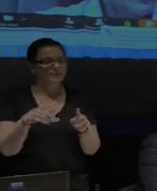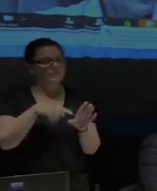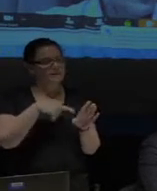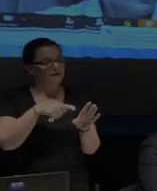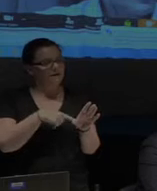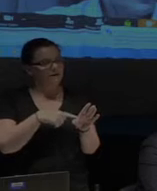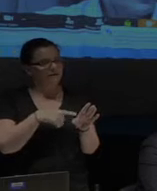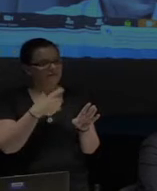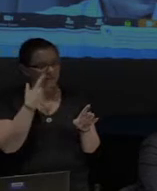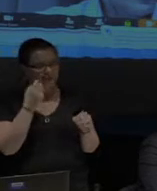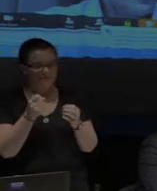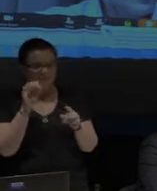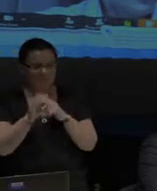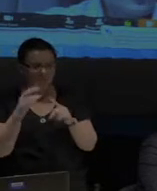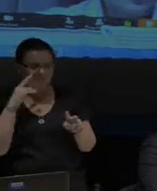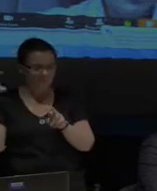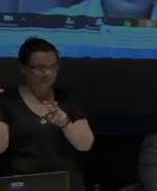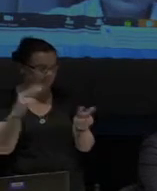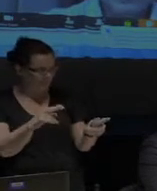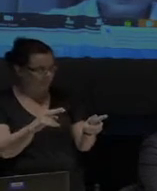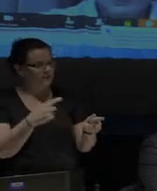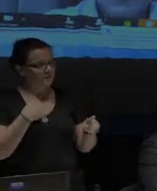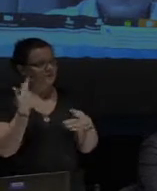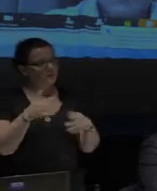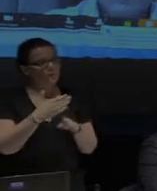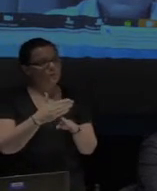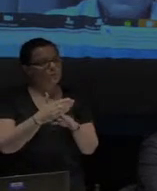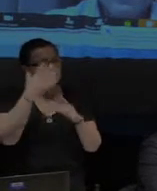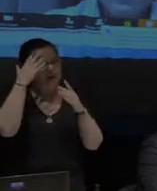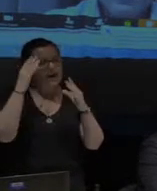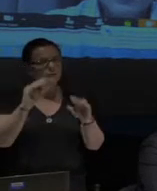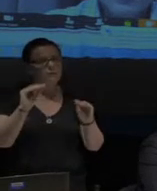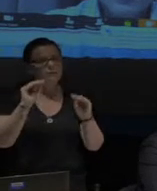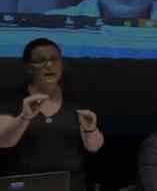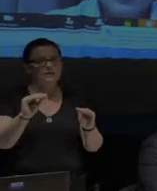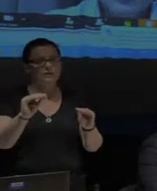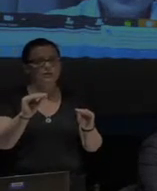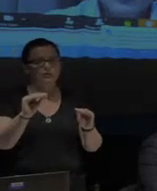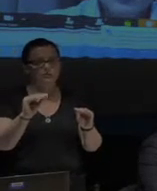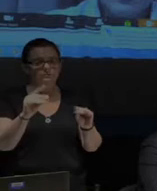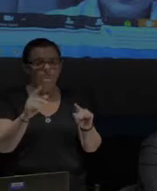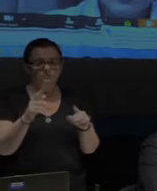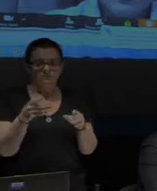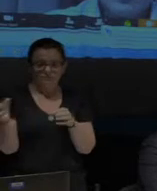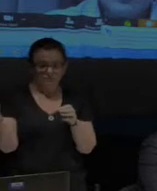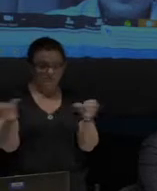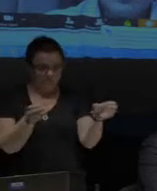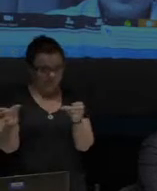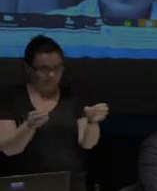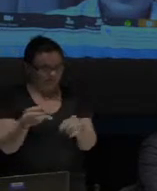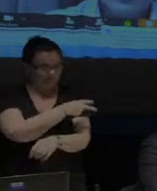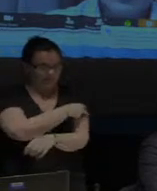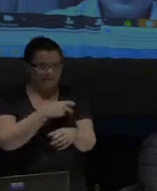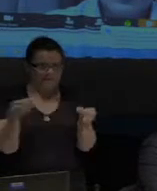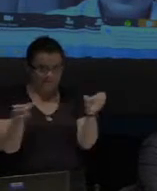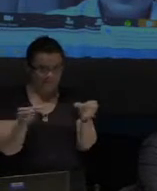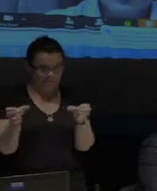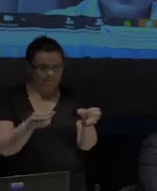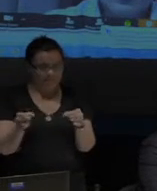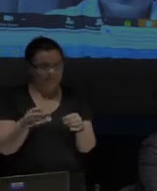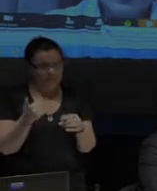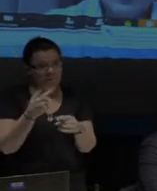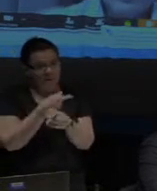I spent most of my career in educational, employing people in educational settings, and as most of you will